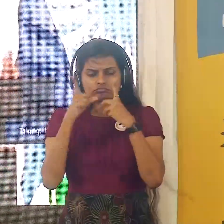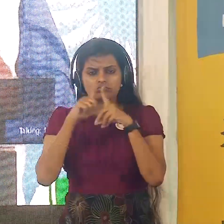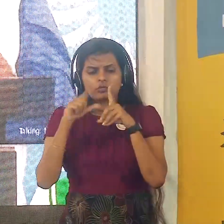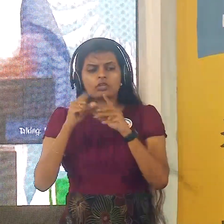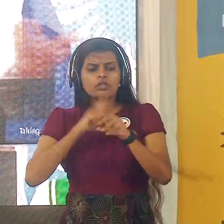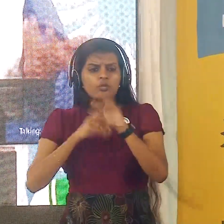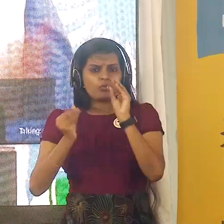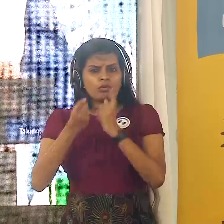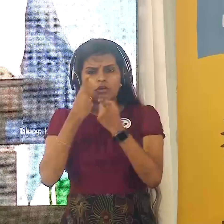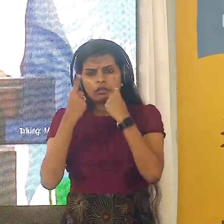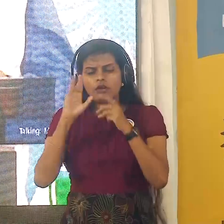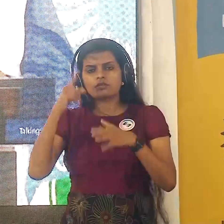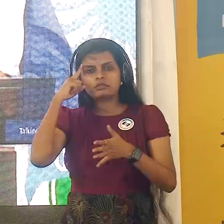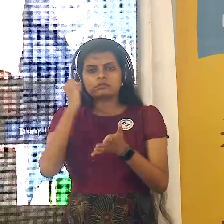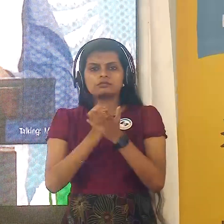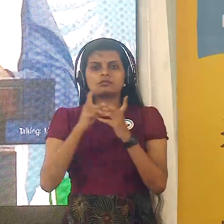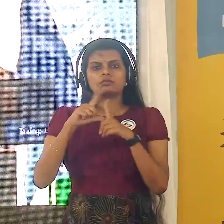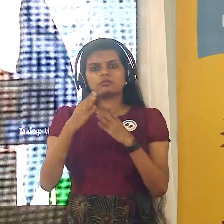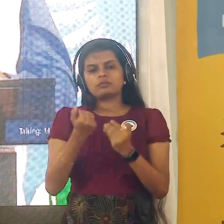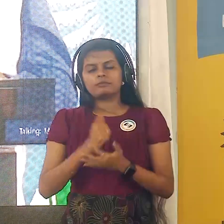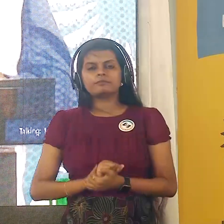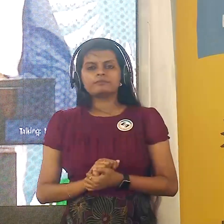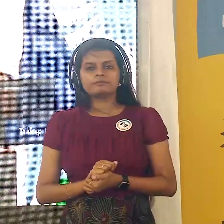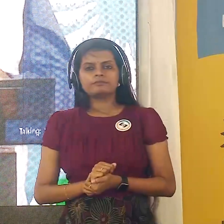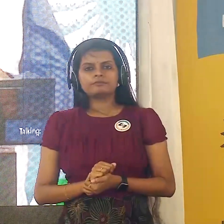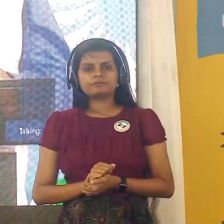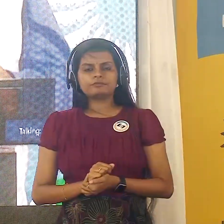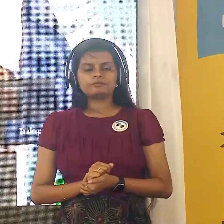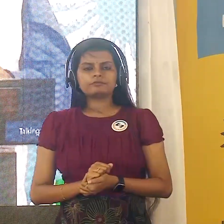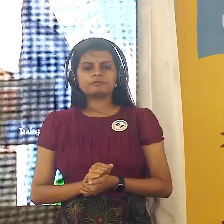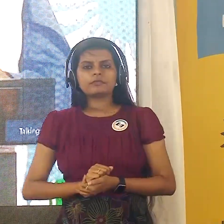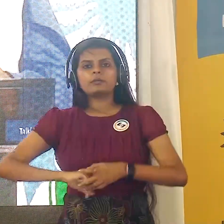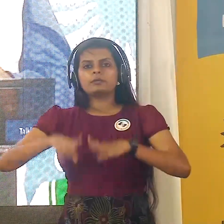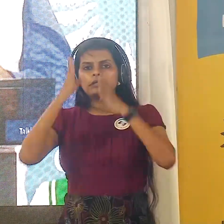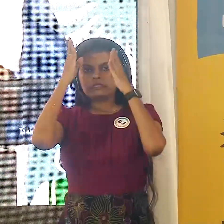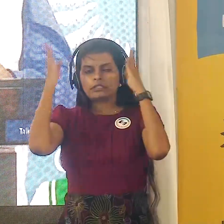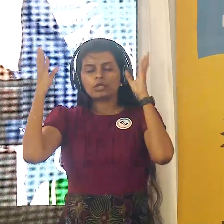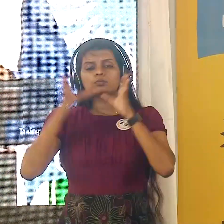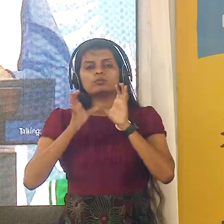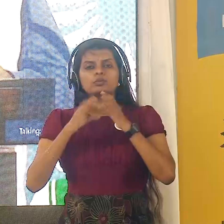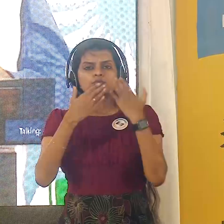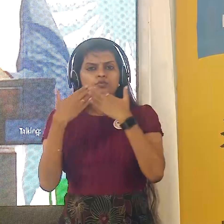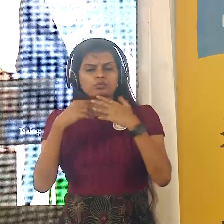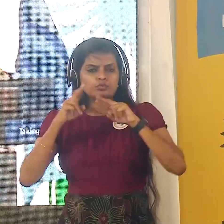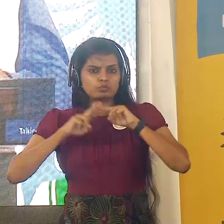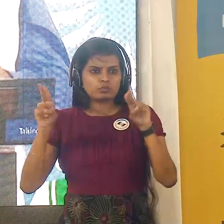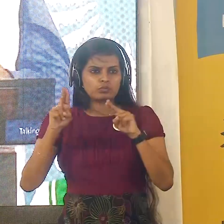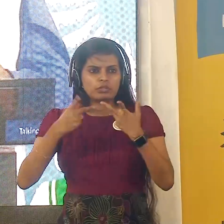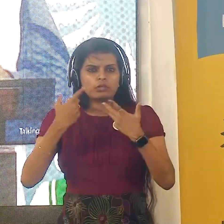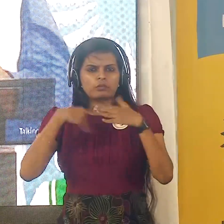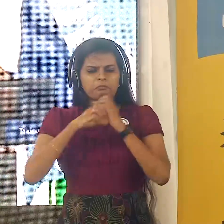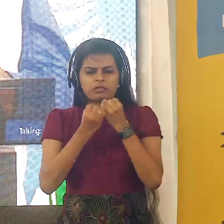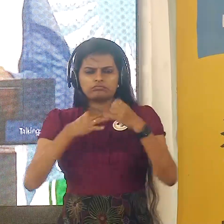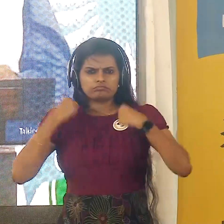more time, a decision can be taken to this effect. As far as tribal schools are concerned, a lot has been